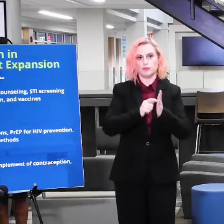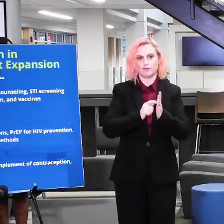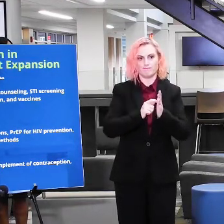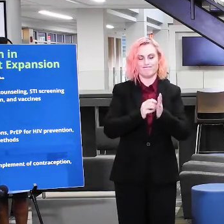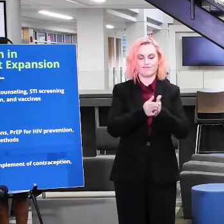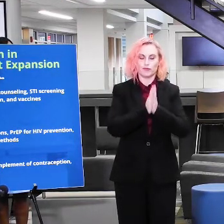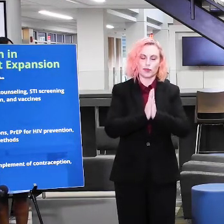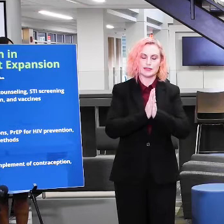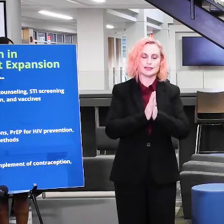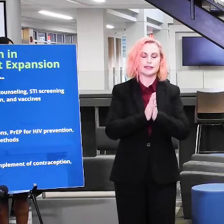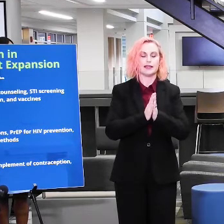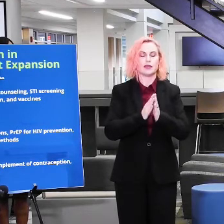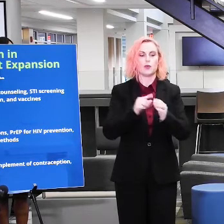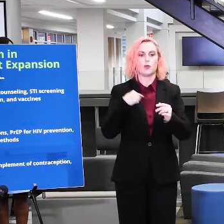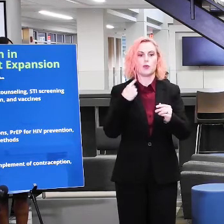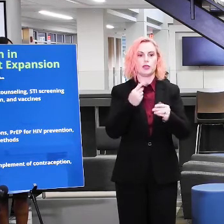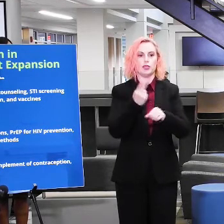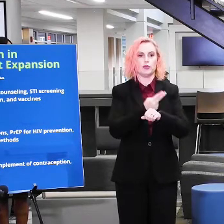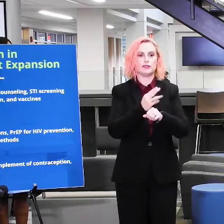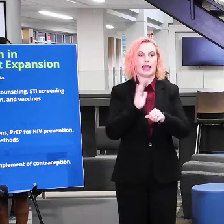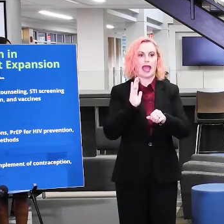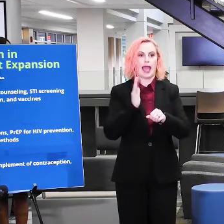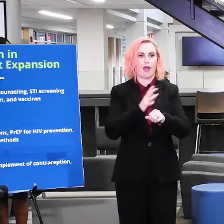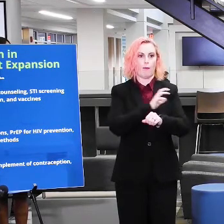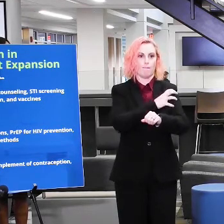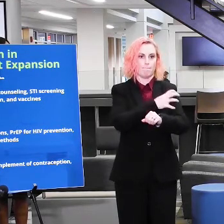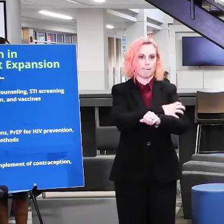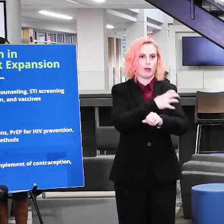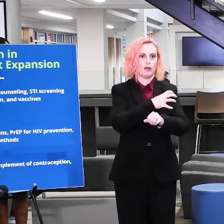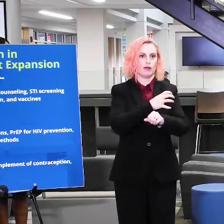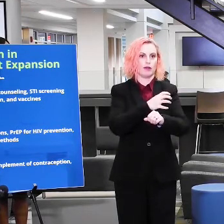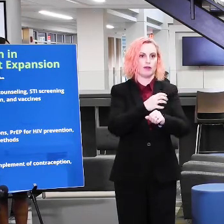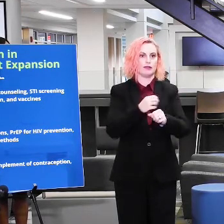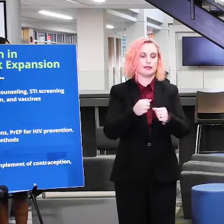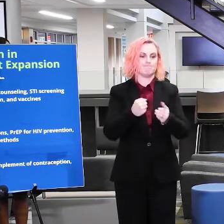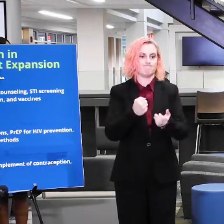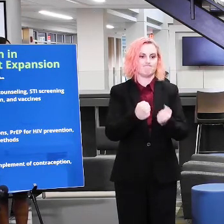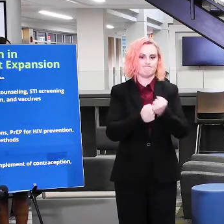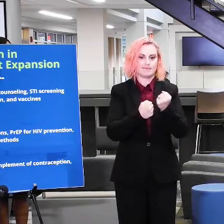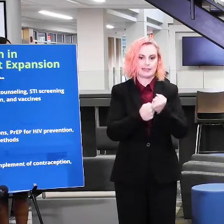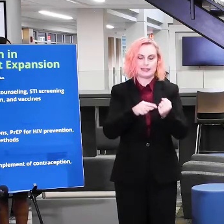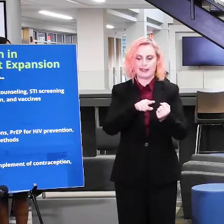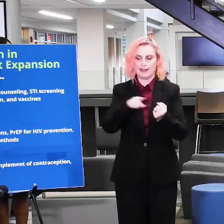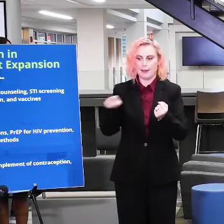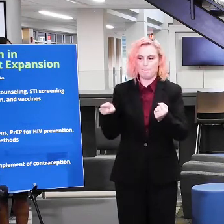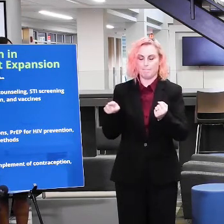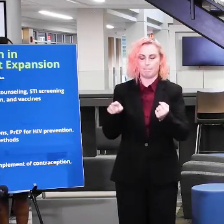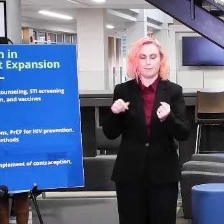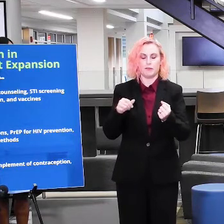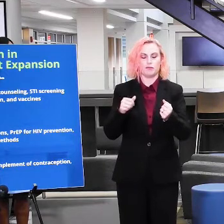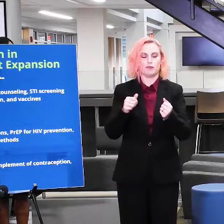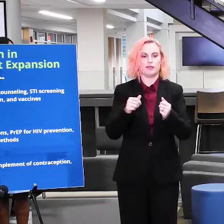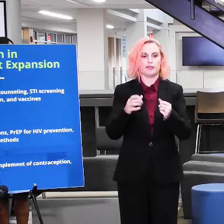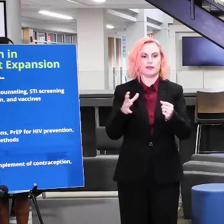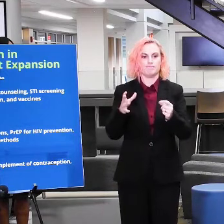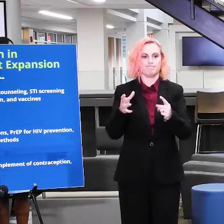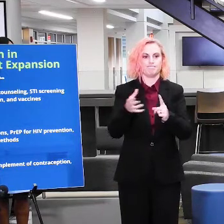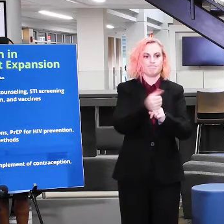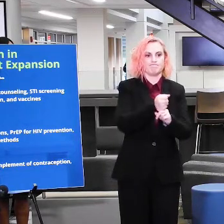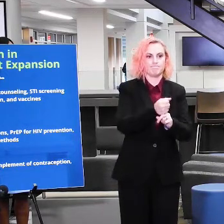them in apprehending individuals who have violated the laws of that foreign jurisdiction, that foreign state. We will